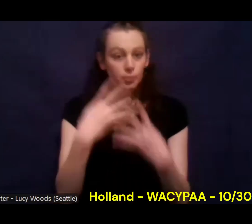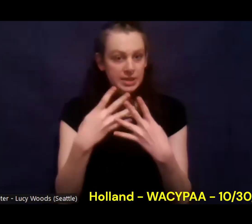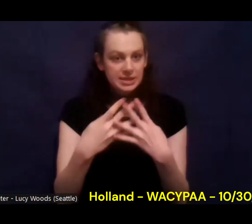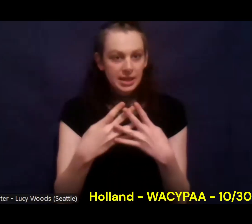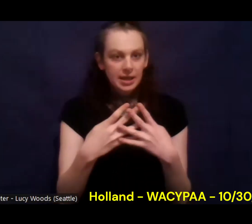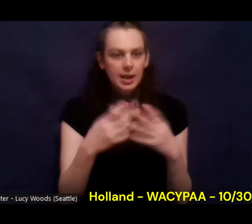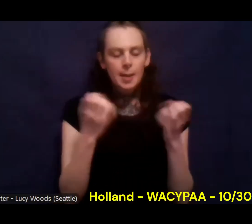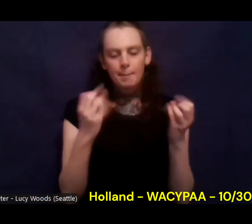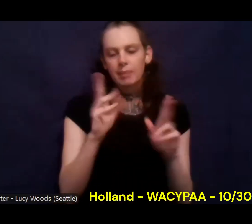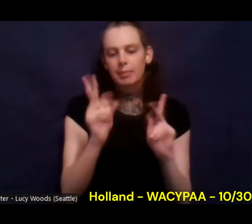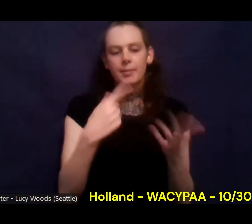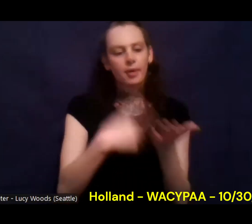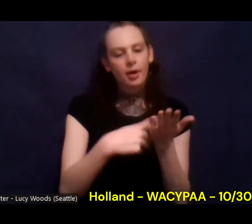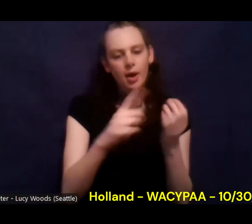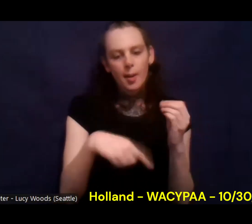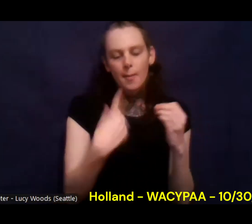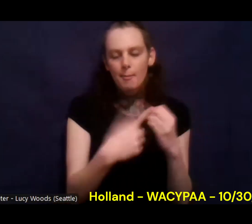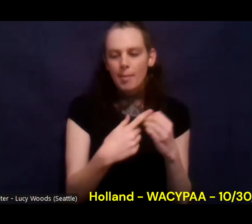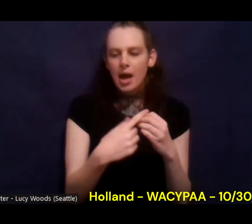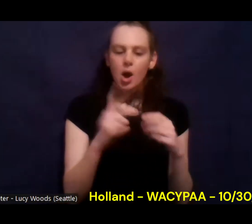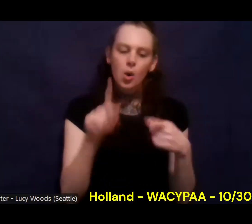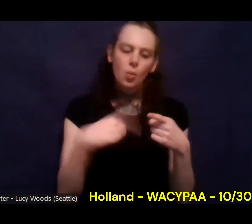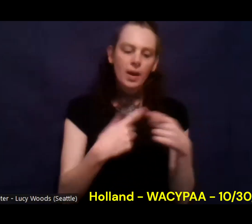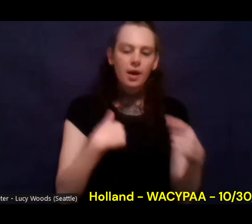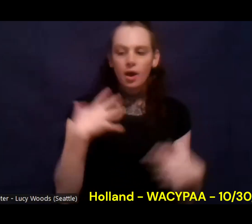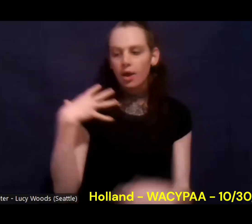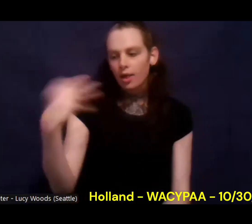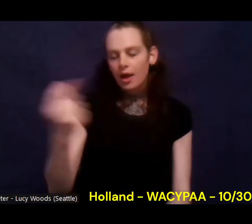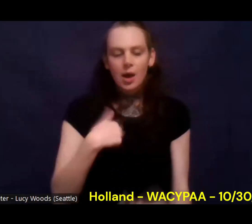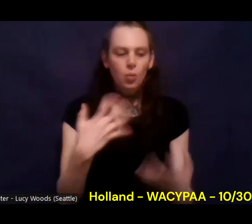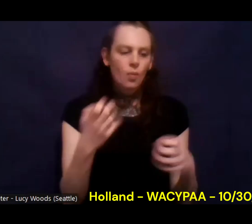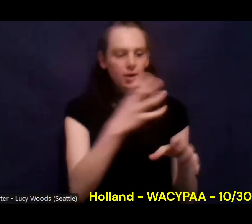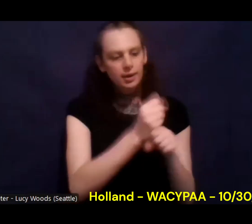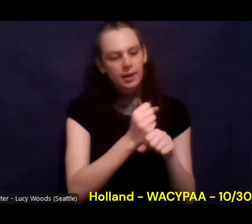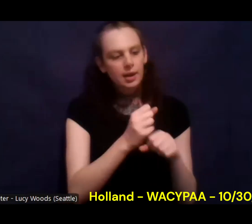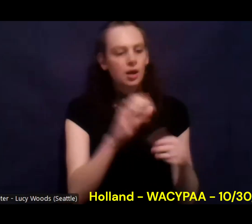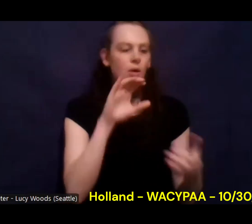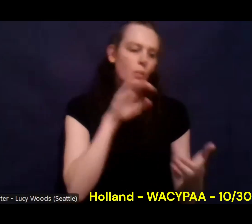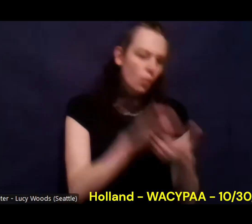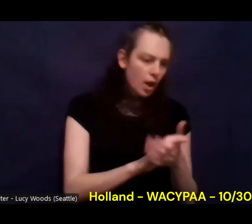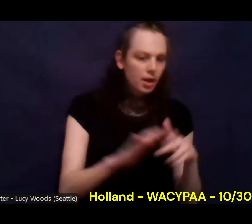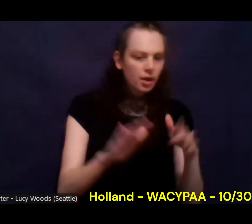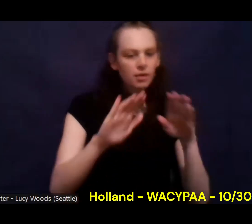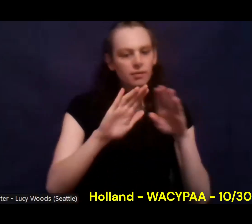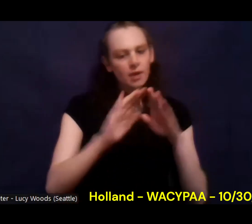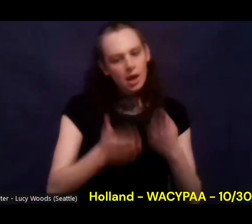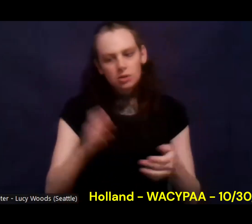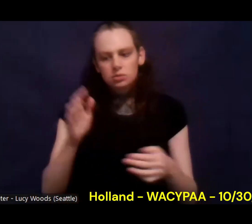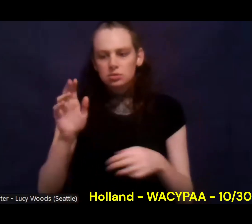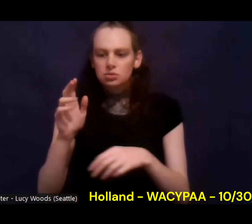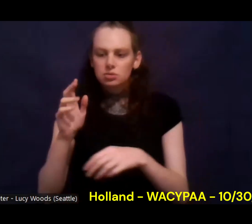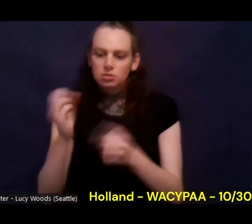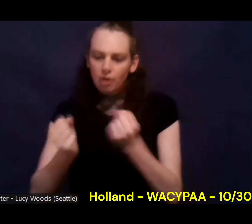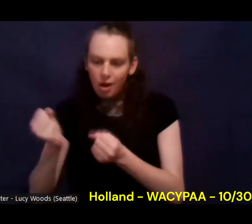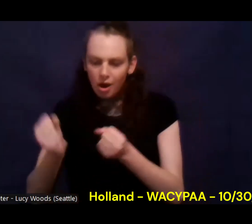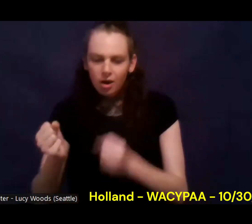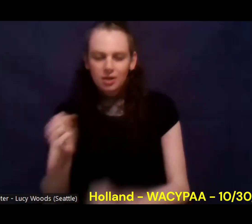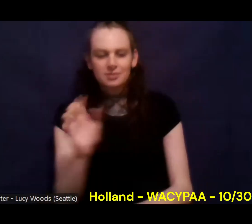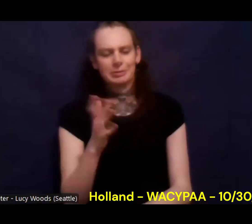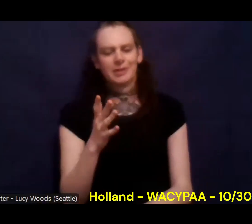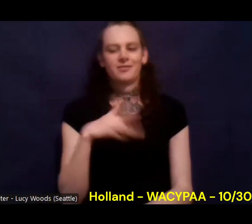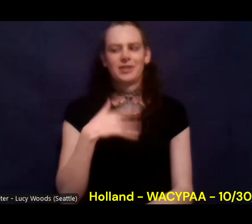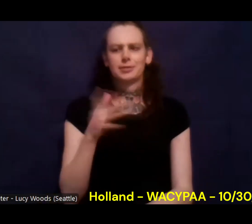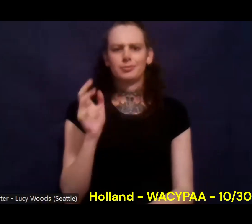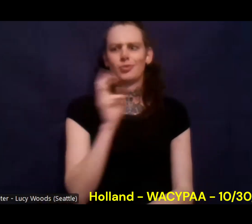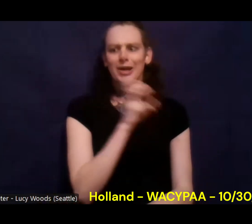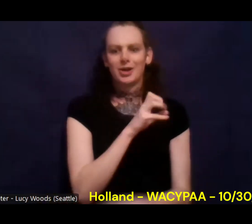get a wife and I want to get a van and I want to get a house, which all seems like creepy things to all want at once. So they